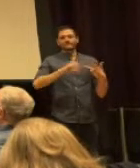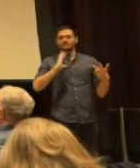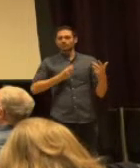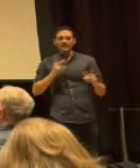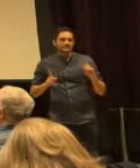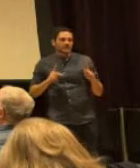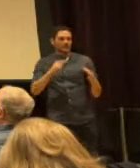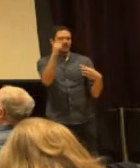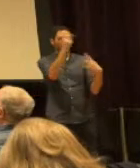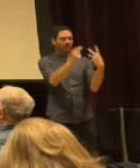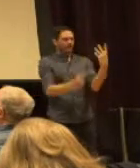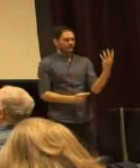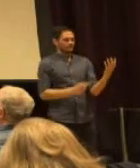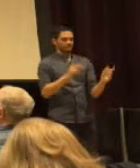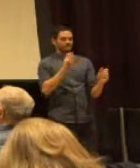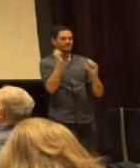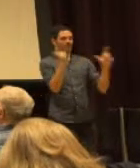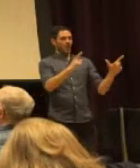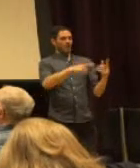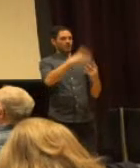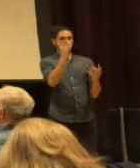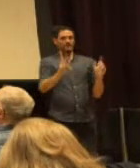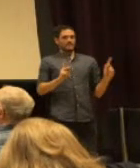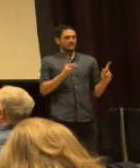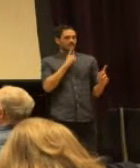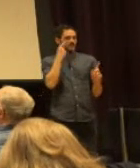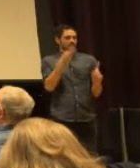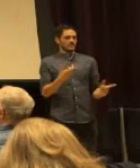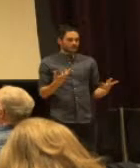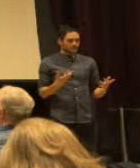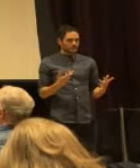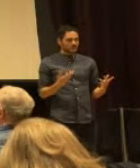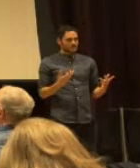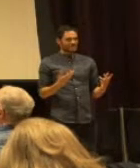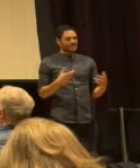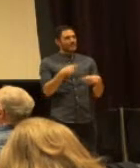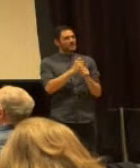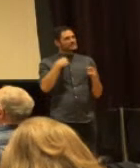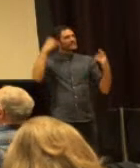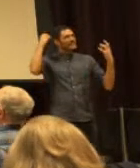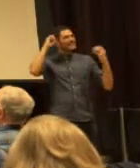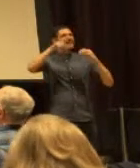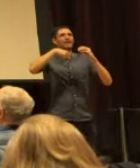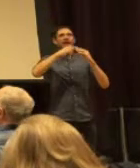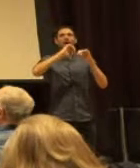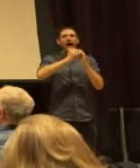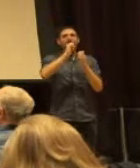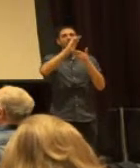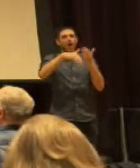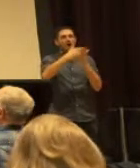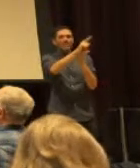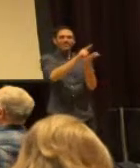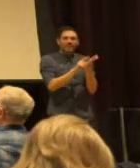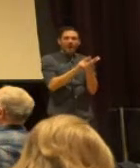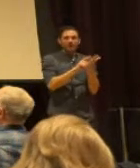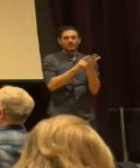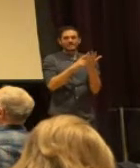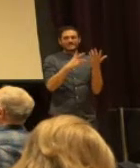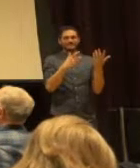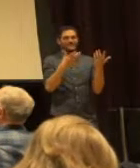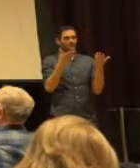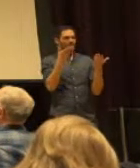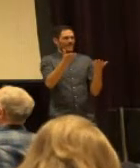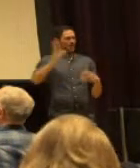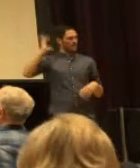way we exist. It makes you think of how the laws existed at the height of the Stonewall Uprising, where you had to